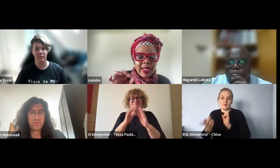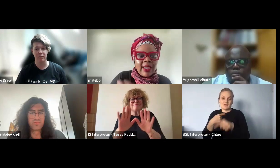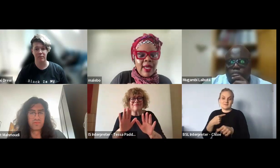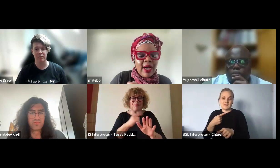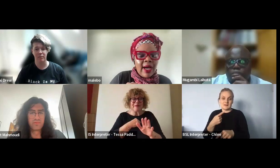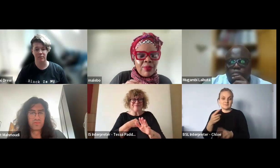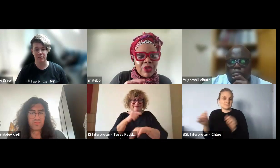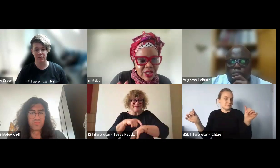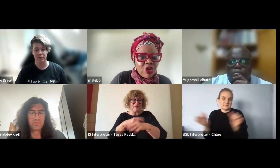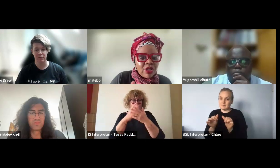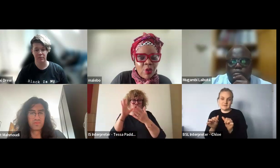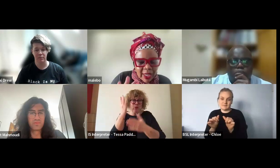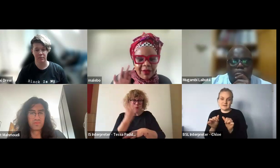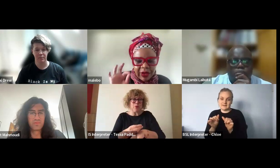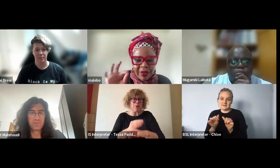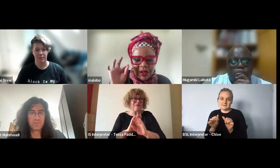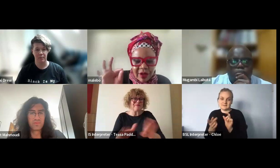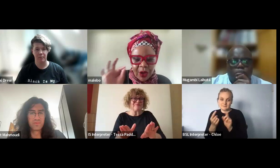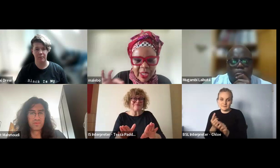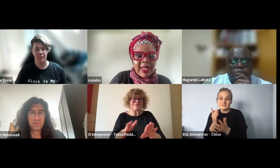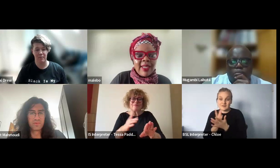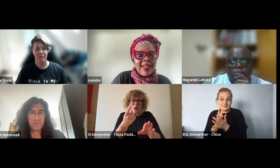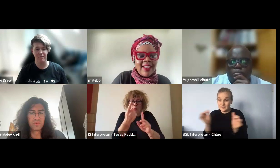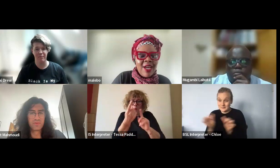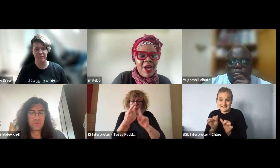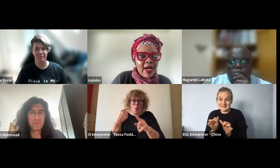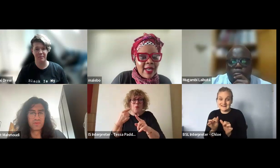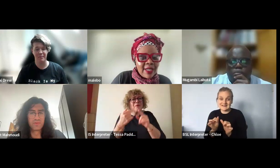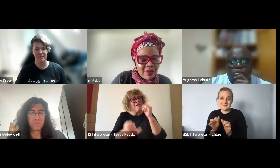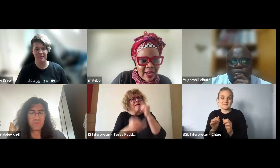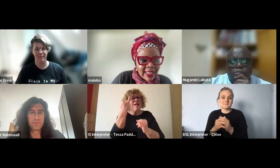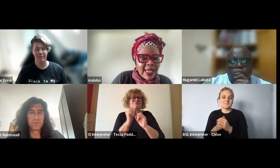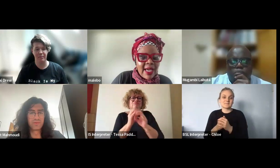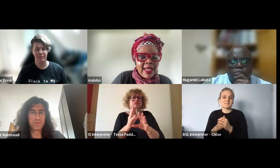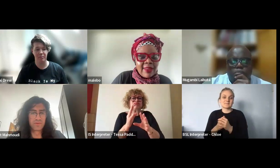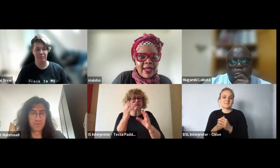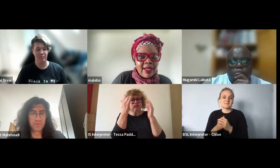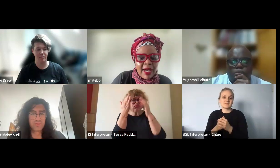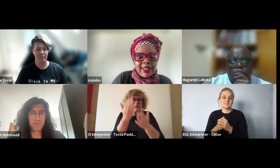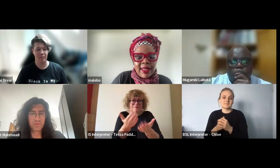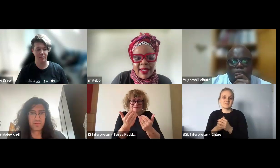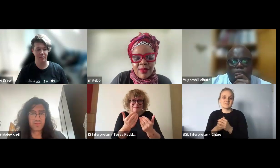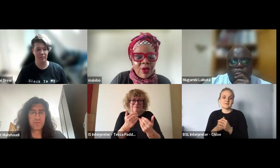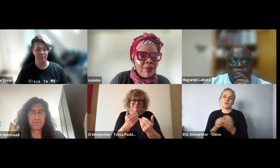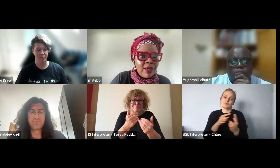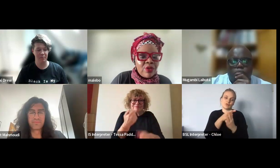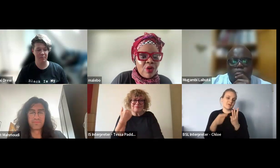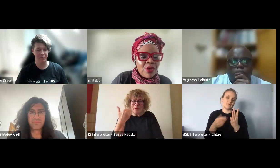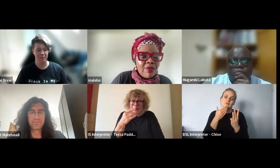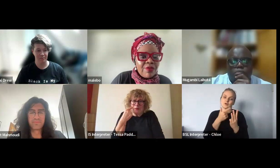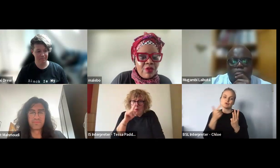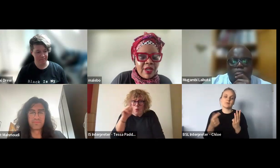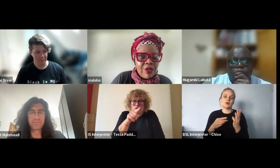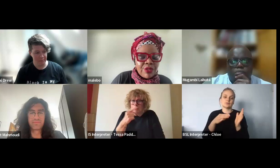just touch on it quickly, very, very, very quickly. I'd like to give Alexei, then Matt, and then Mugambi